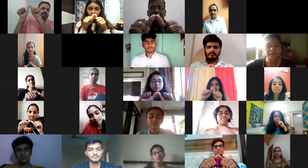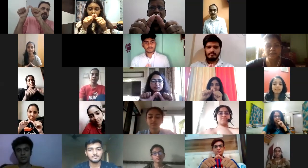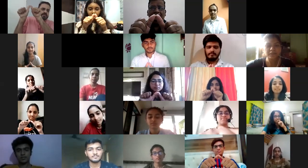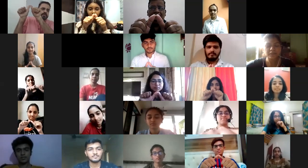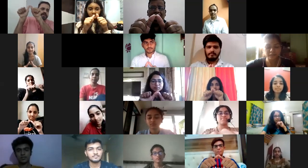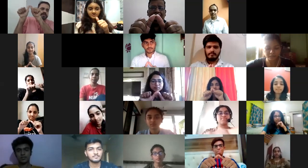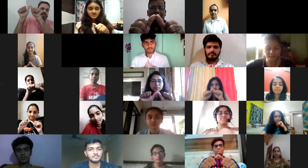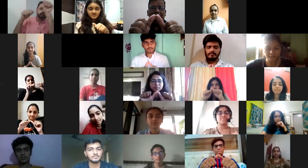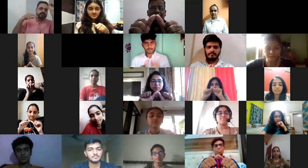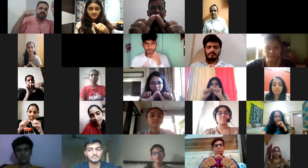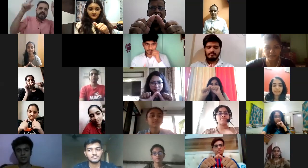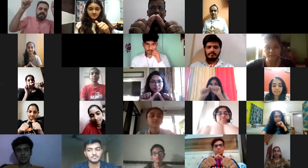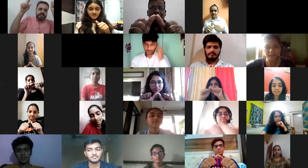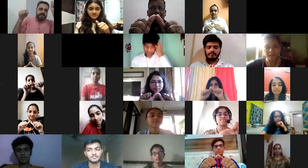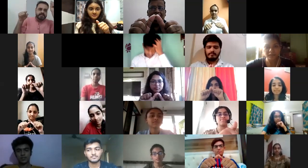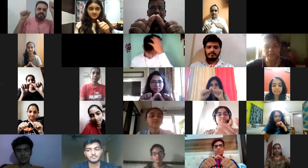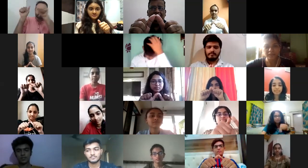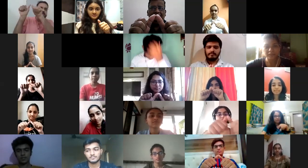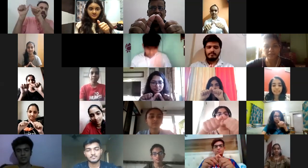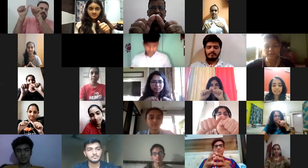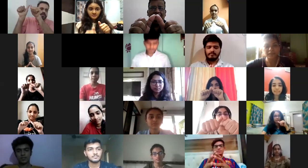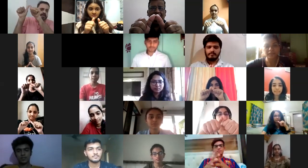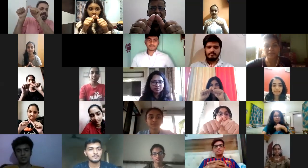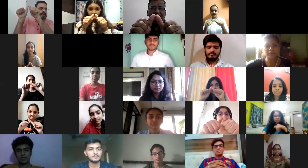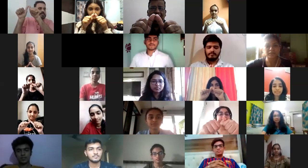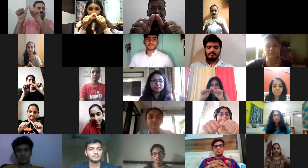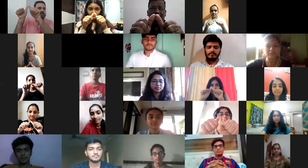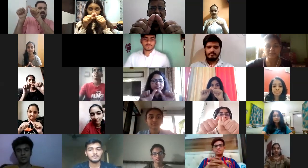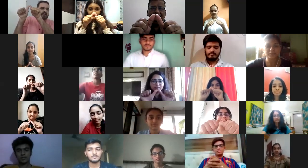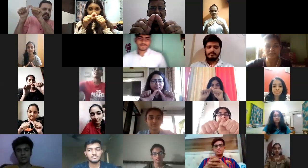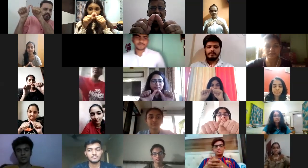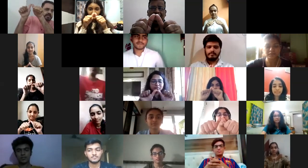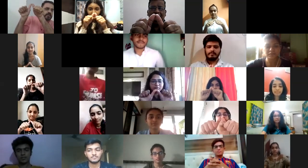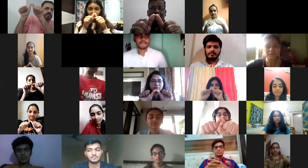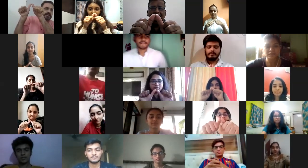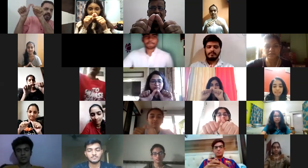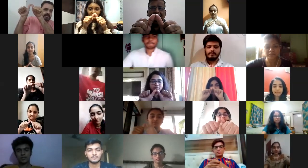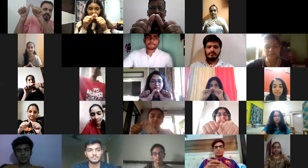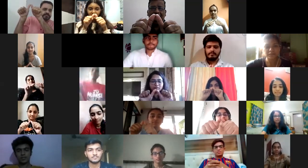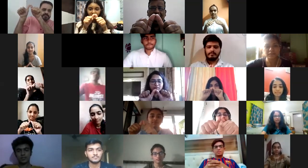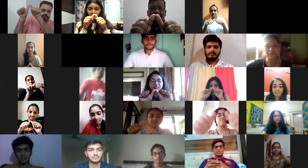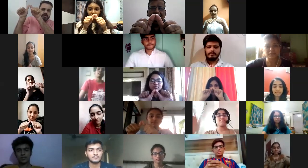closer to A. When we write an A like this, except that horizontal denda is not there, otherwise it looks like an A. Would you all